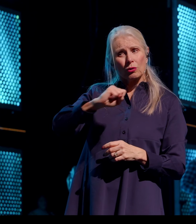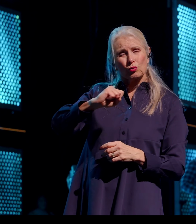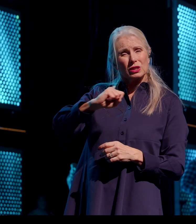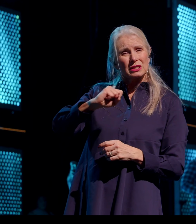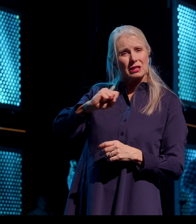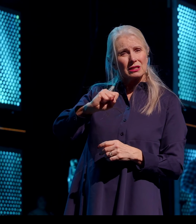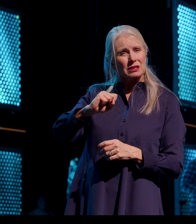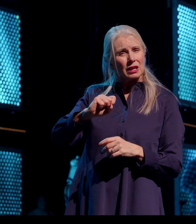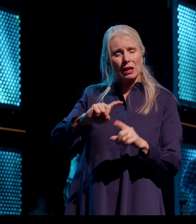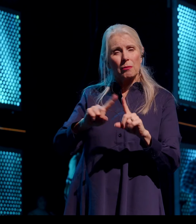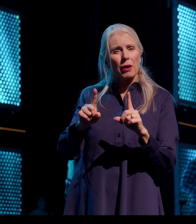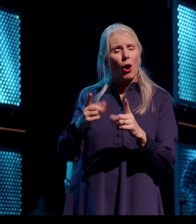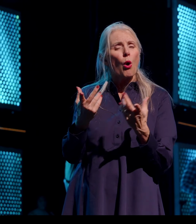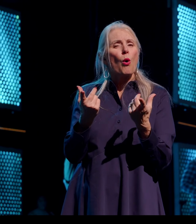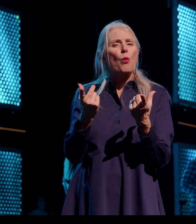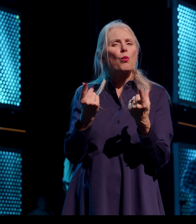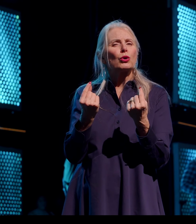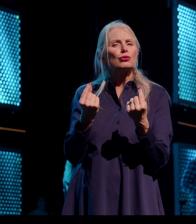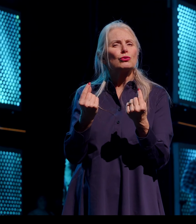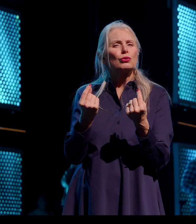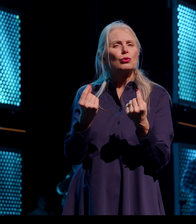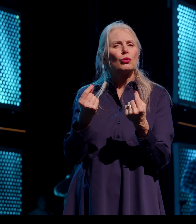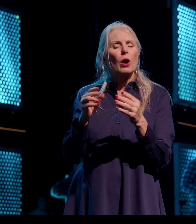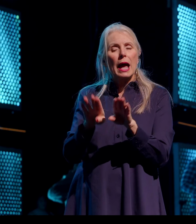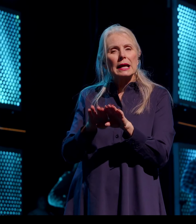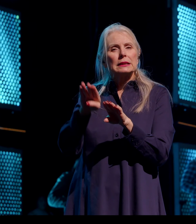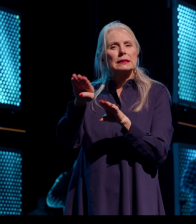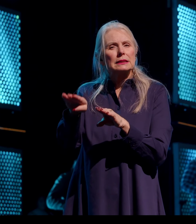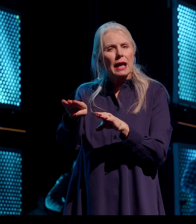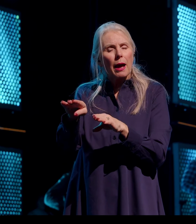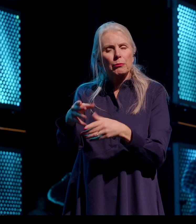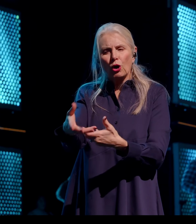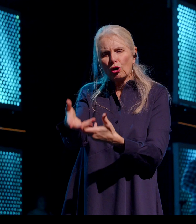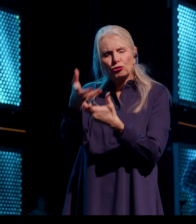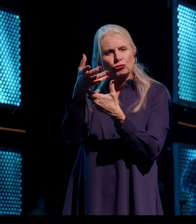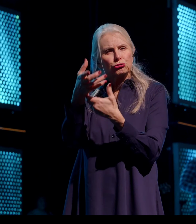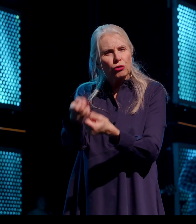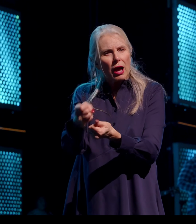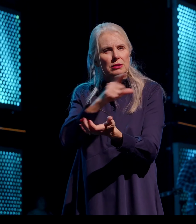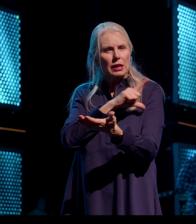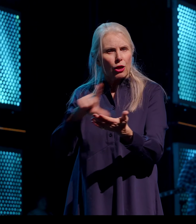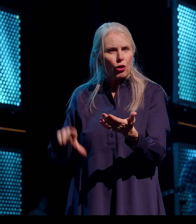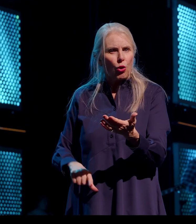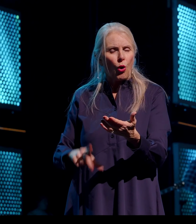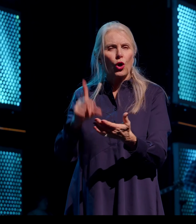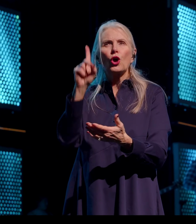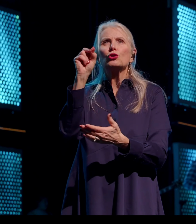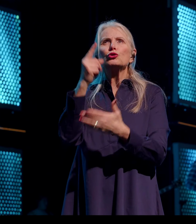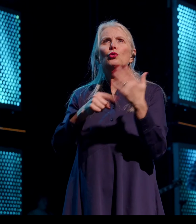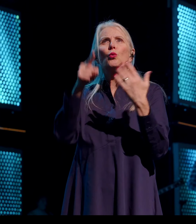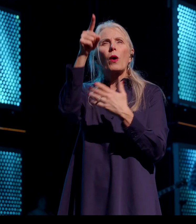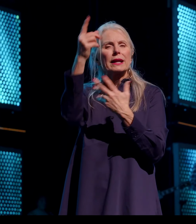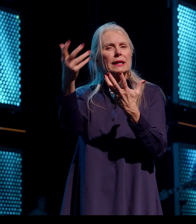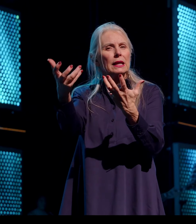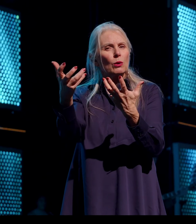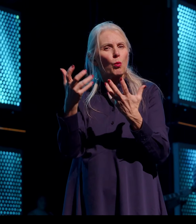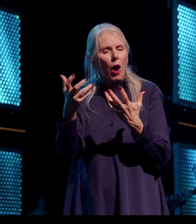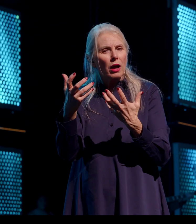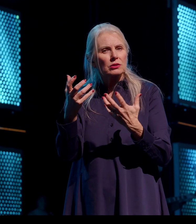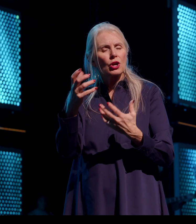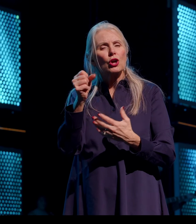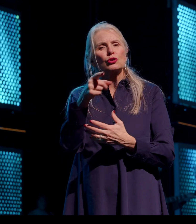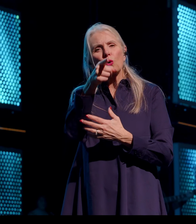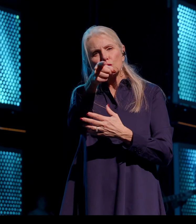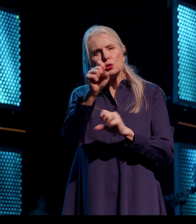you need to step forward, trusting in the Lord to do what he wants, to put yourself in a position